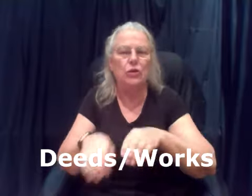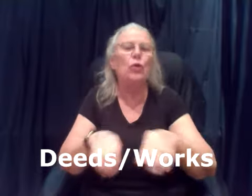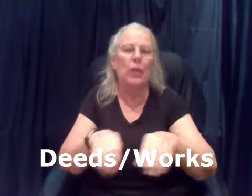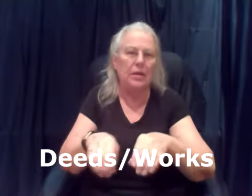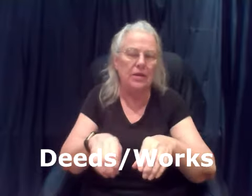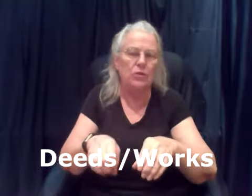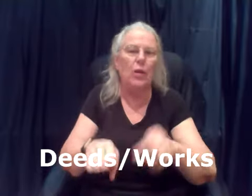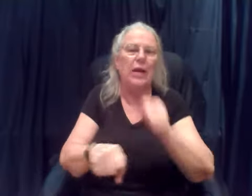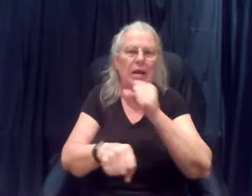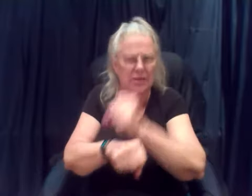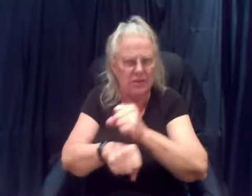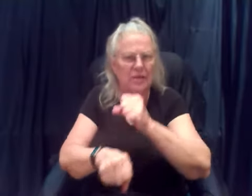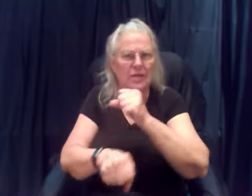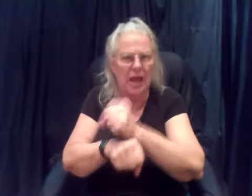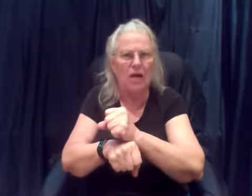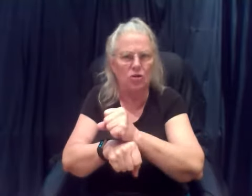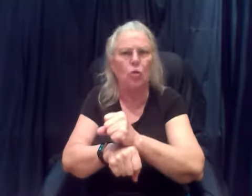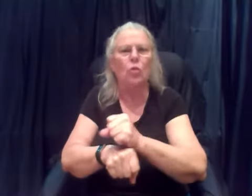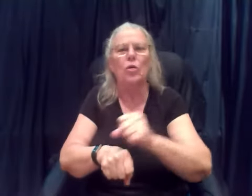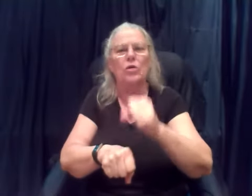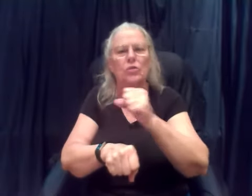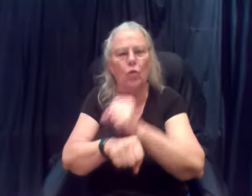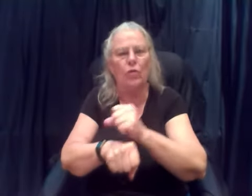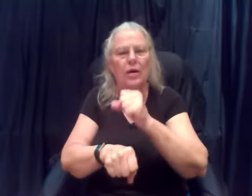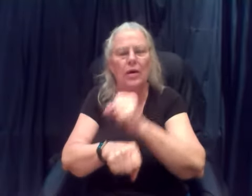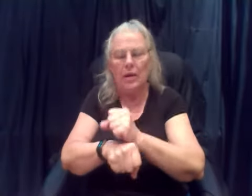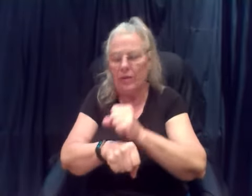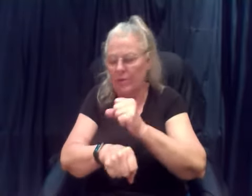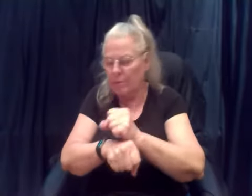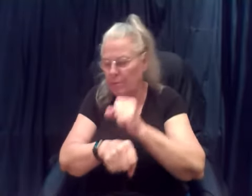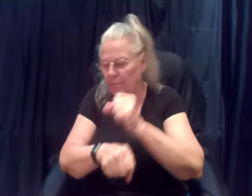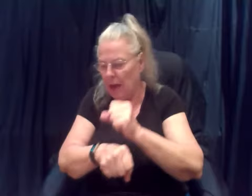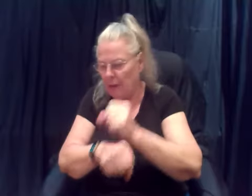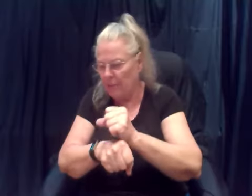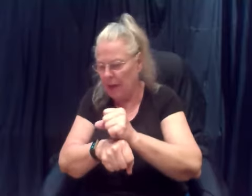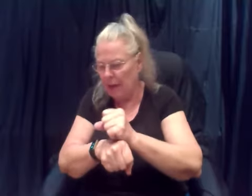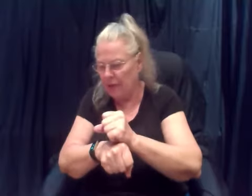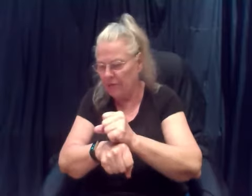doing this way, it is the actual works or the making of something.